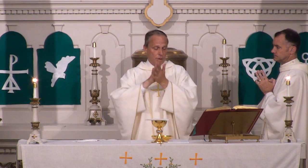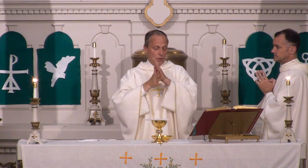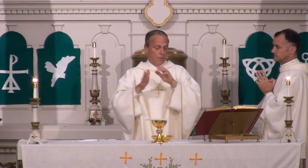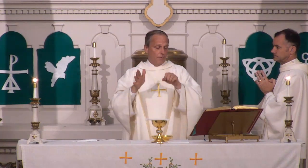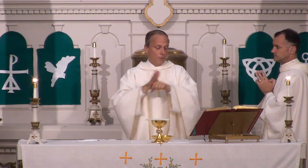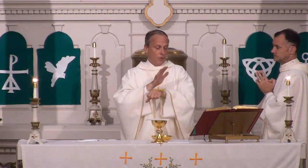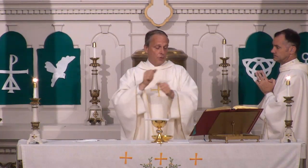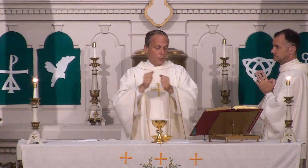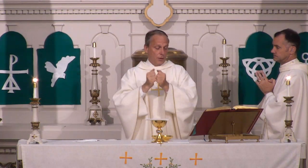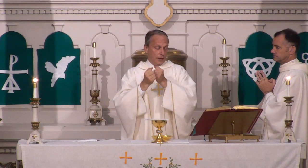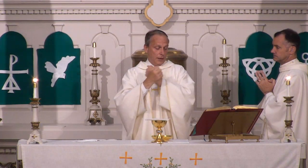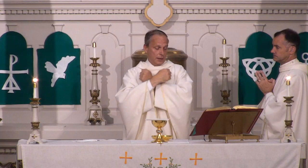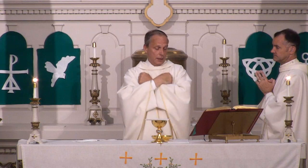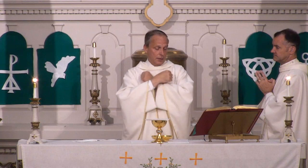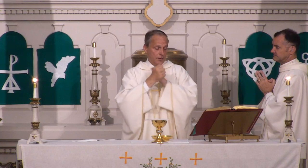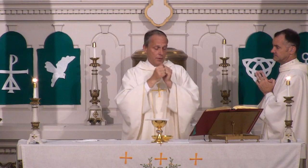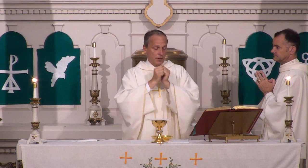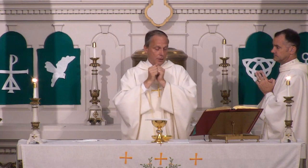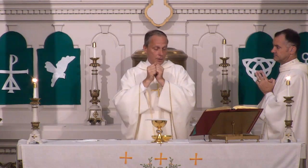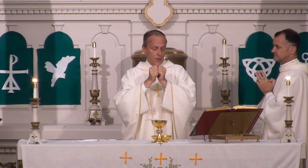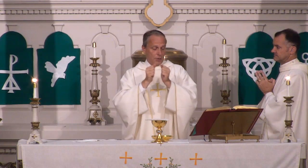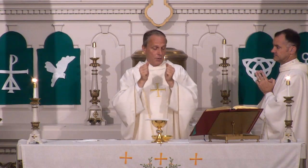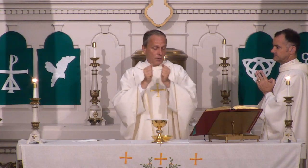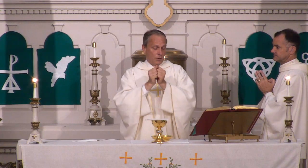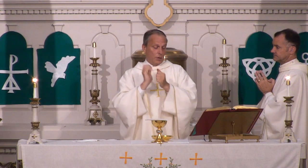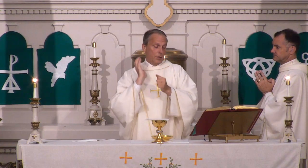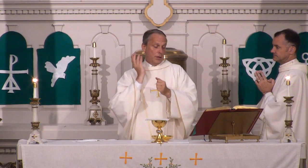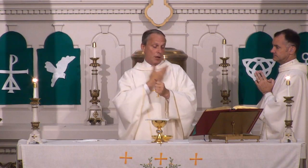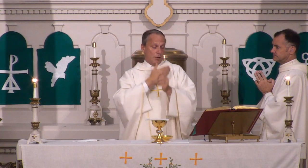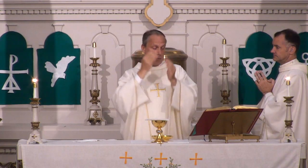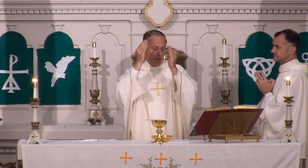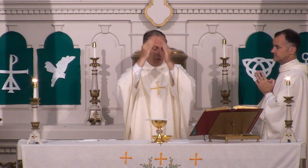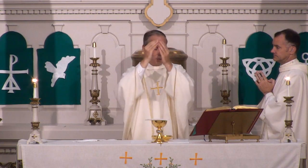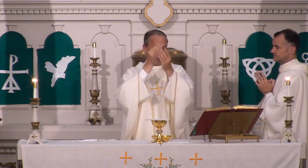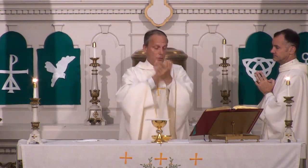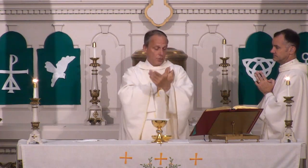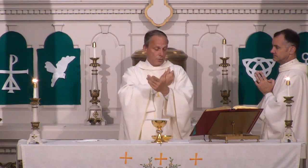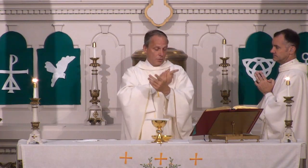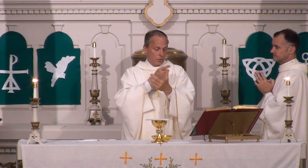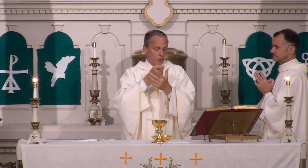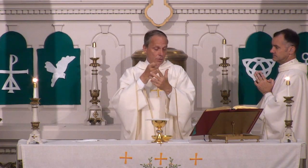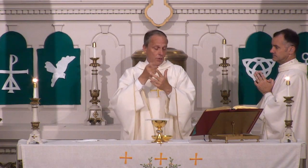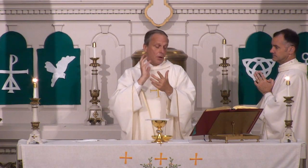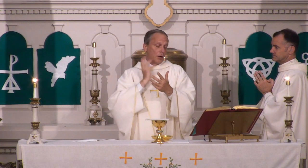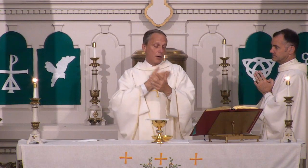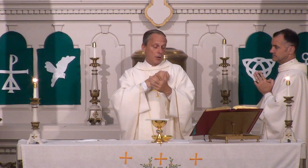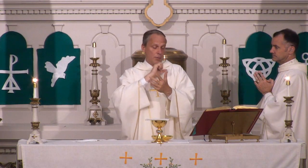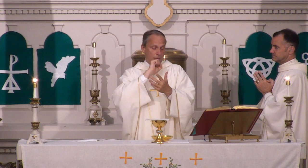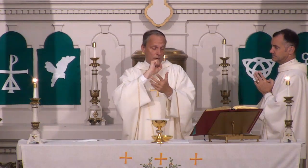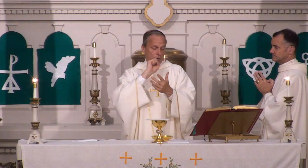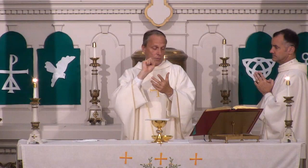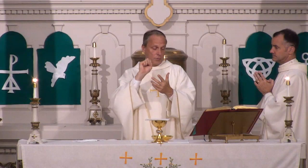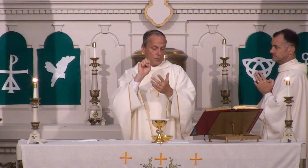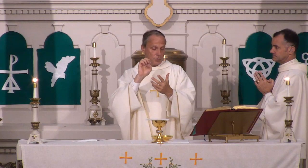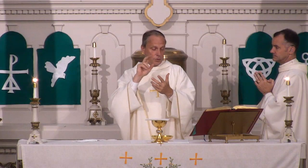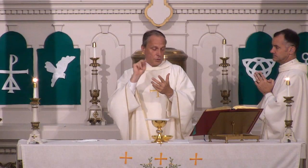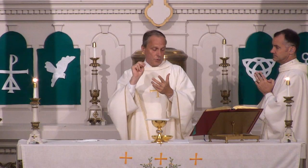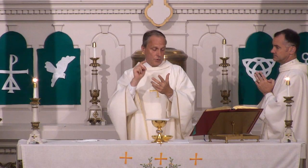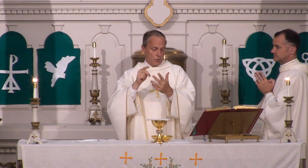and bring her to the fullness of charity. Together with Francis, our Pope, Sean,